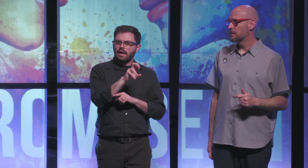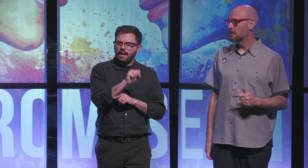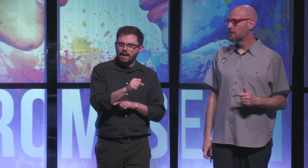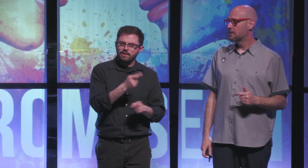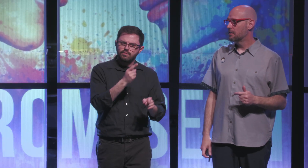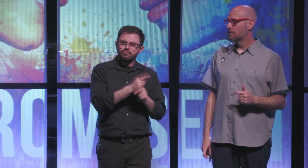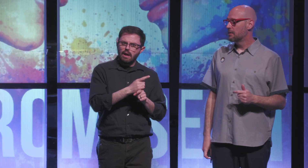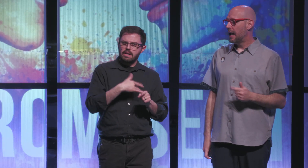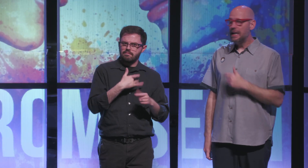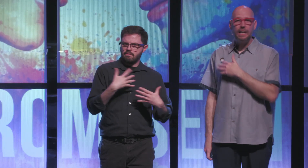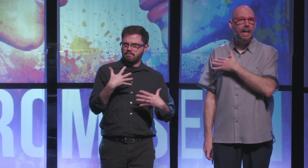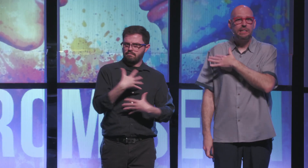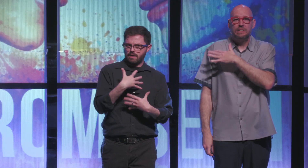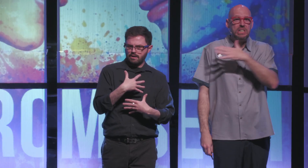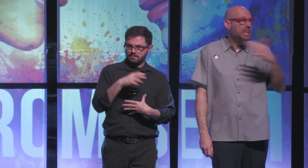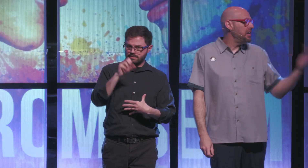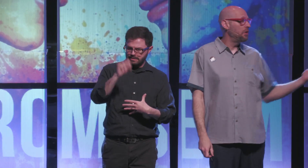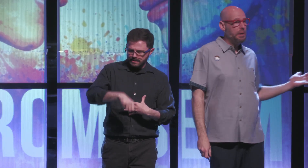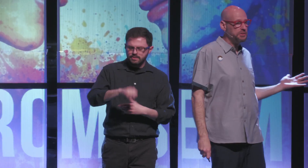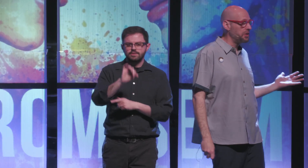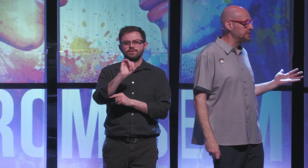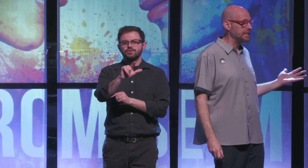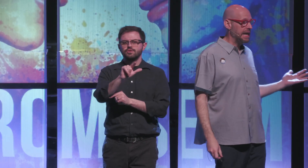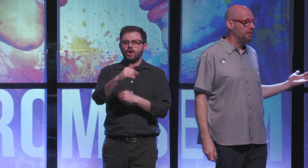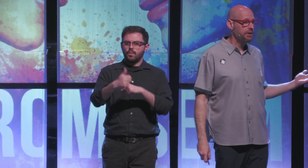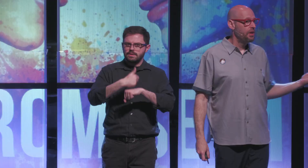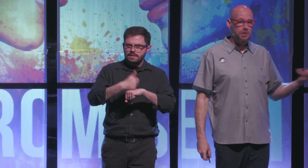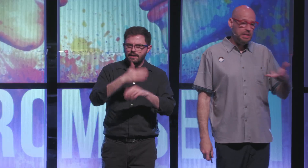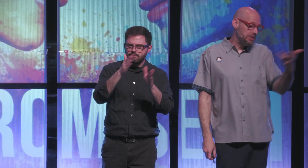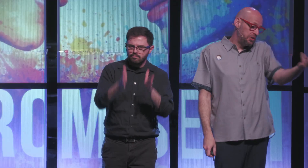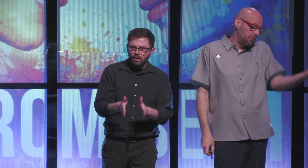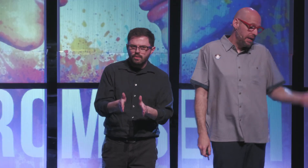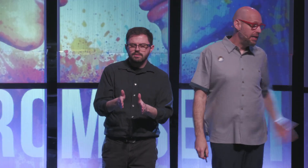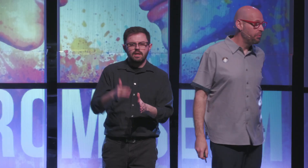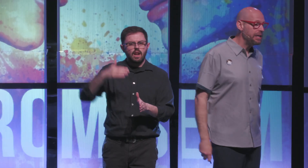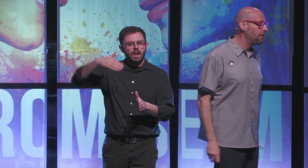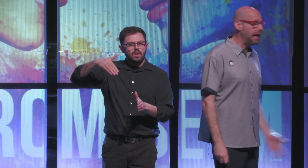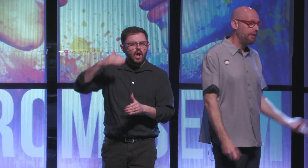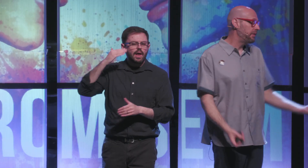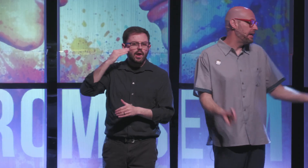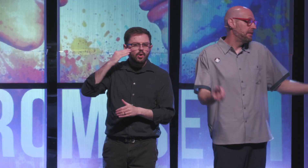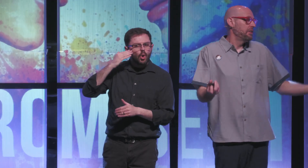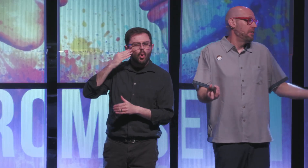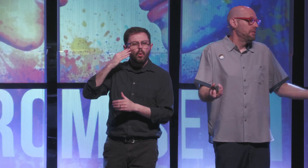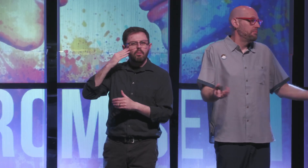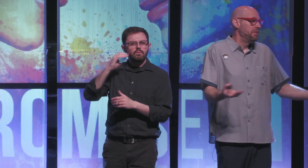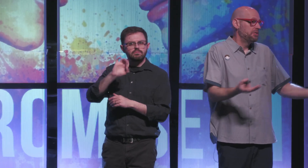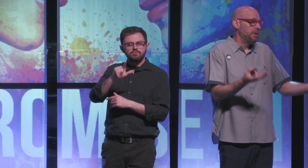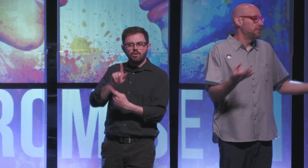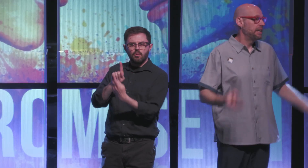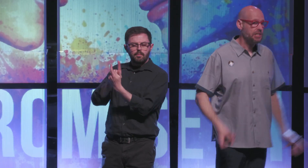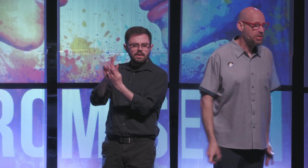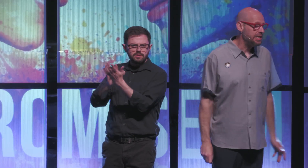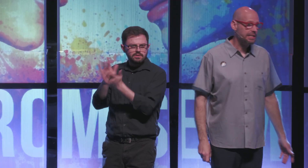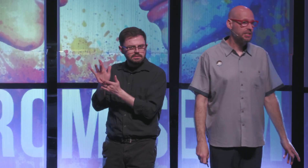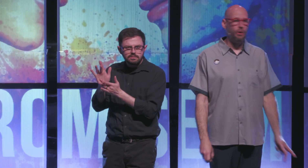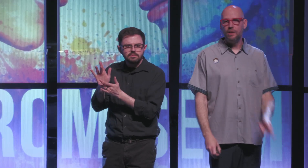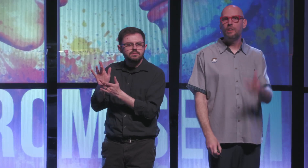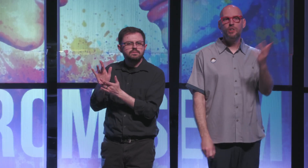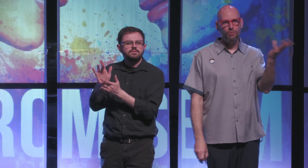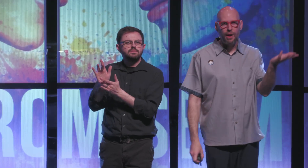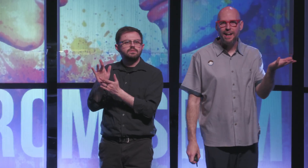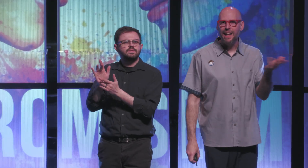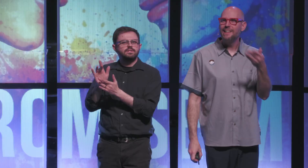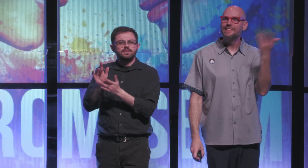dangerous. Ananias did not know about Saul's encounter. In the story here, we don't have this resurrected Jesus